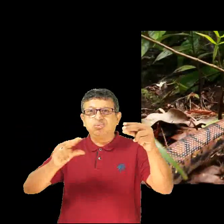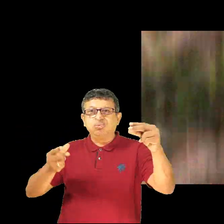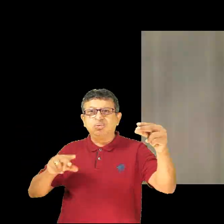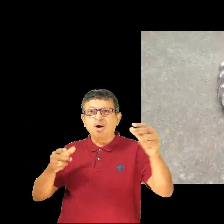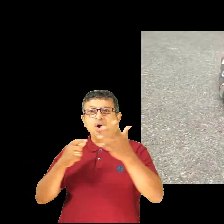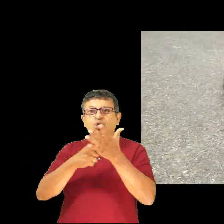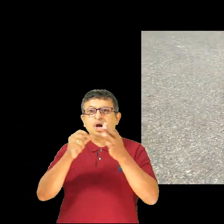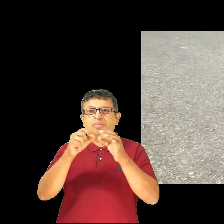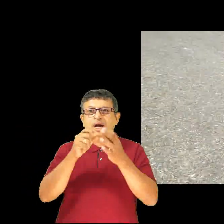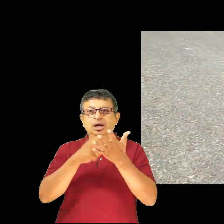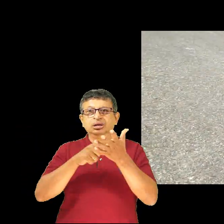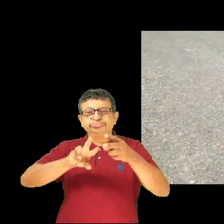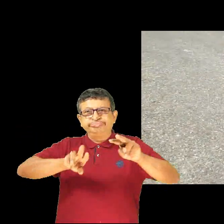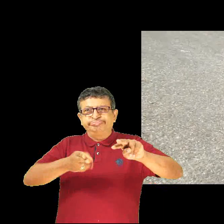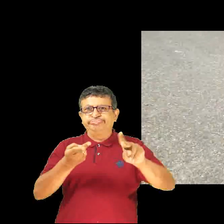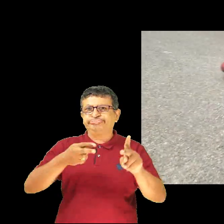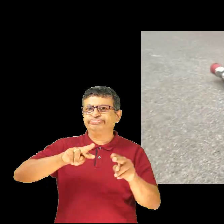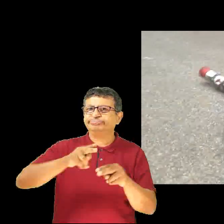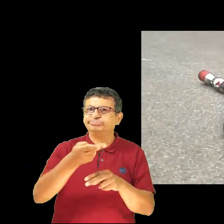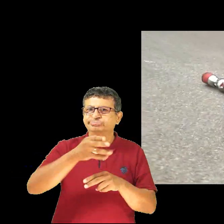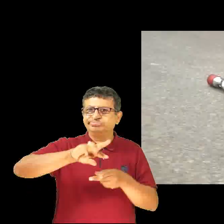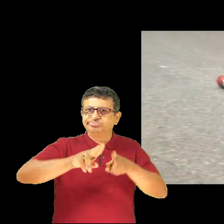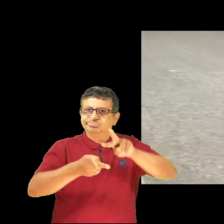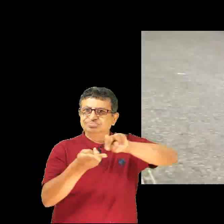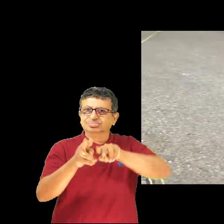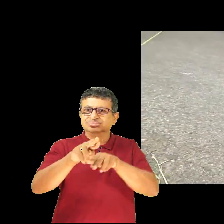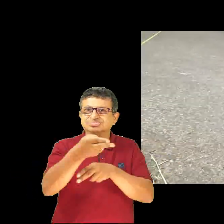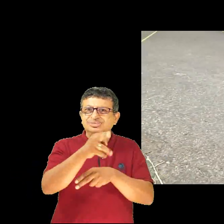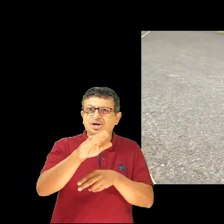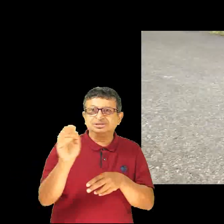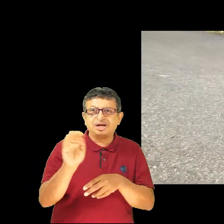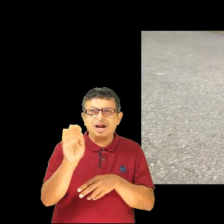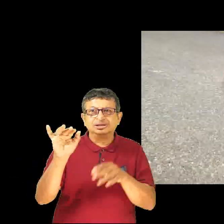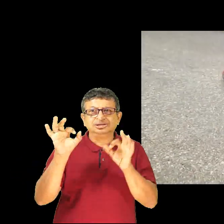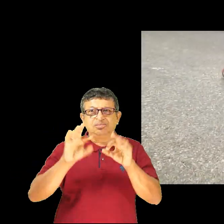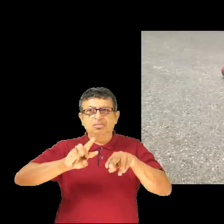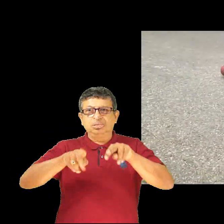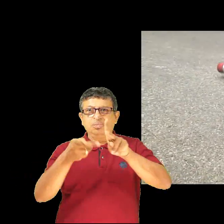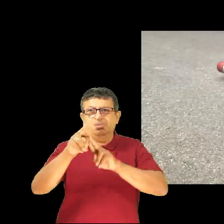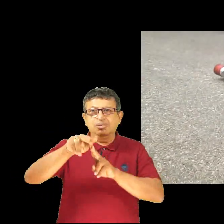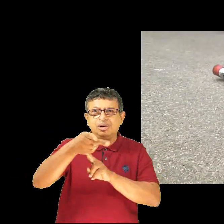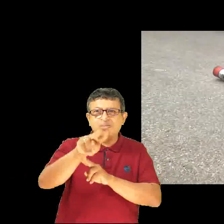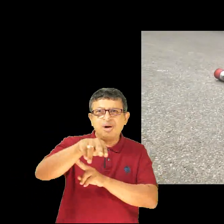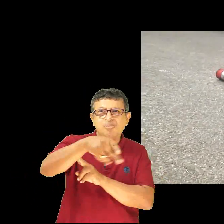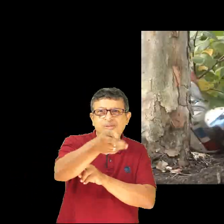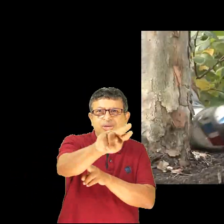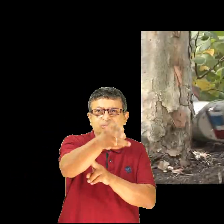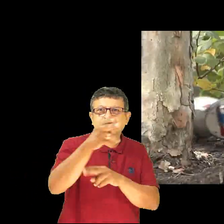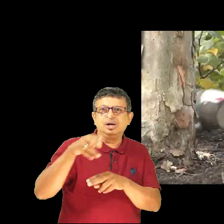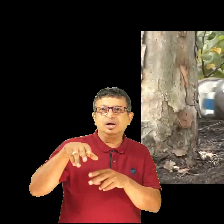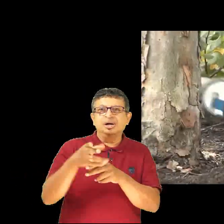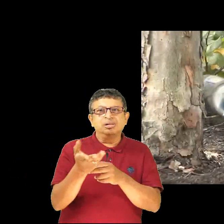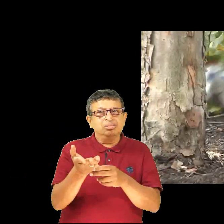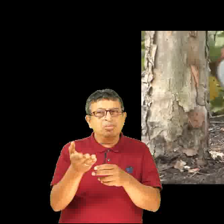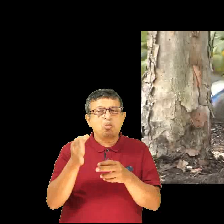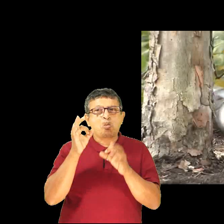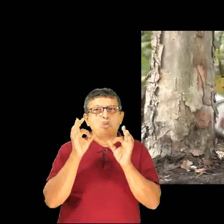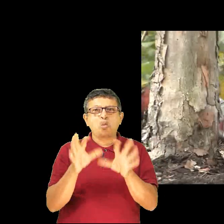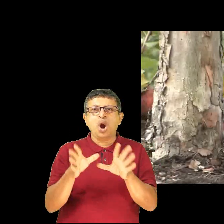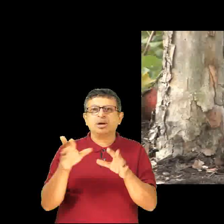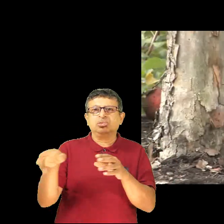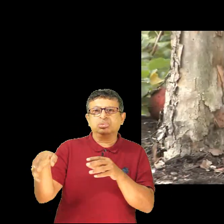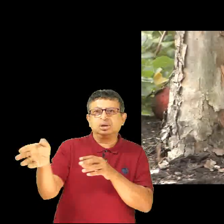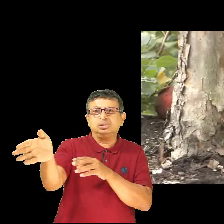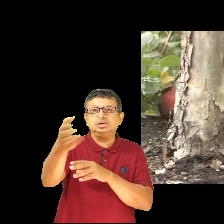friendly. On this list, I'm not going to choose a specific type of snakebot, but instead I'll introduce you to them as a whole. After all, they all share some